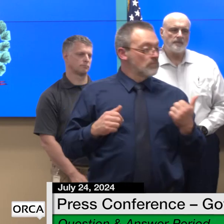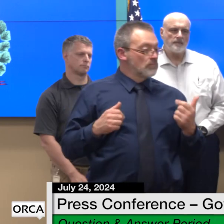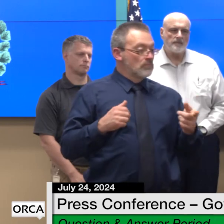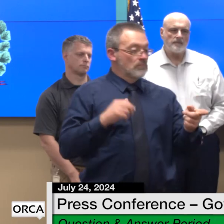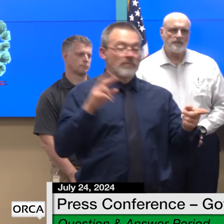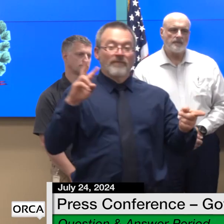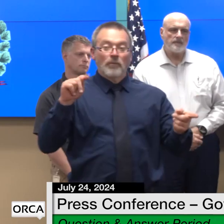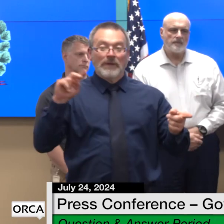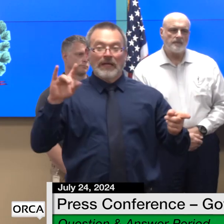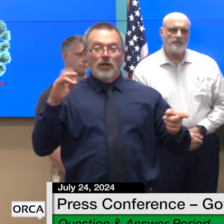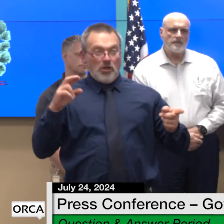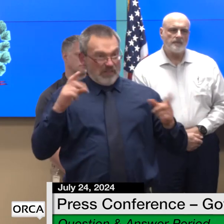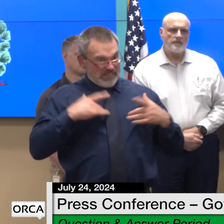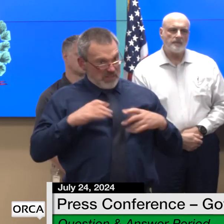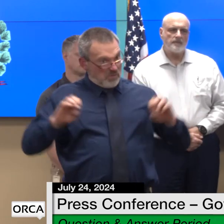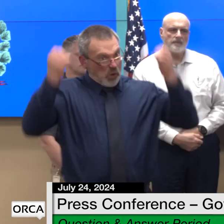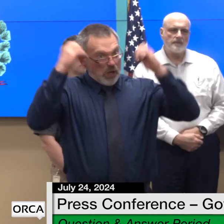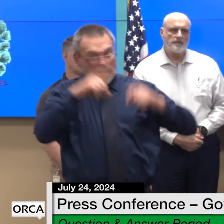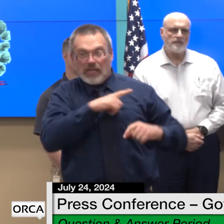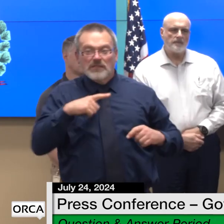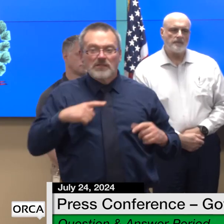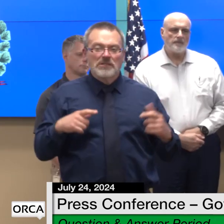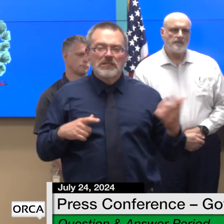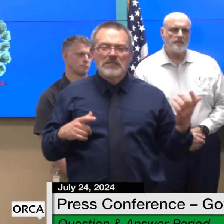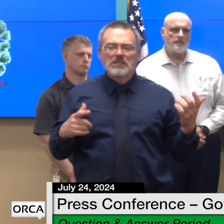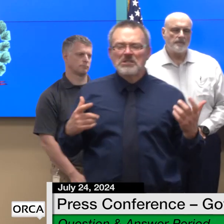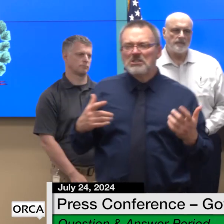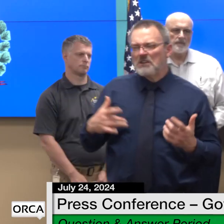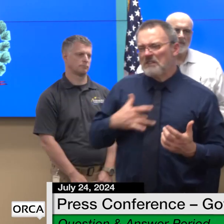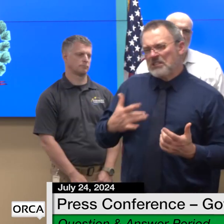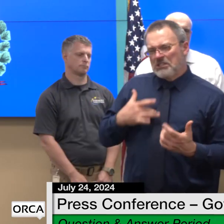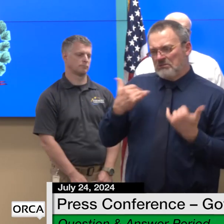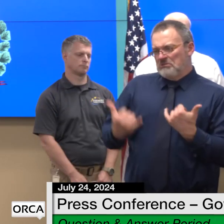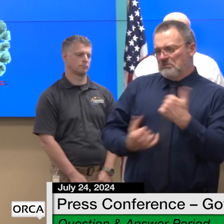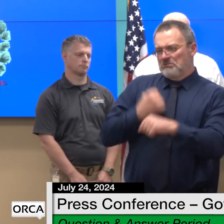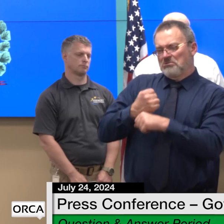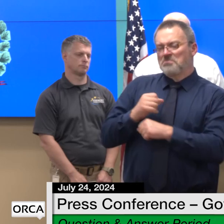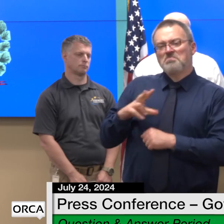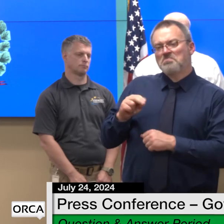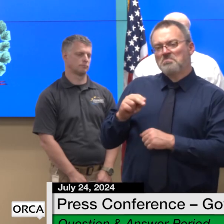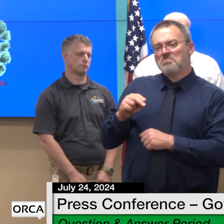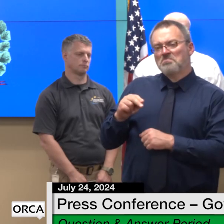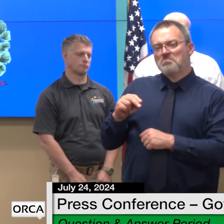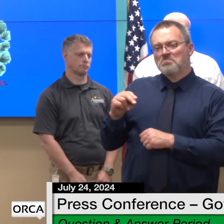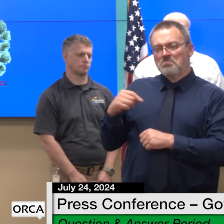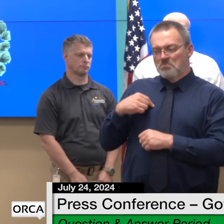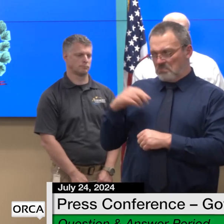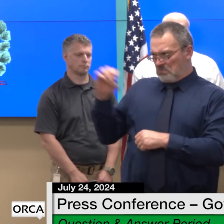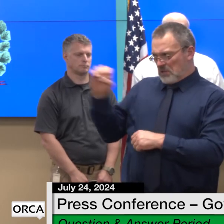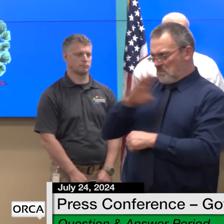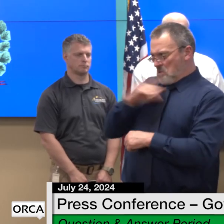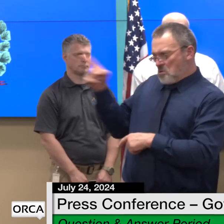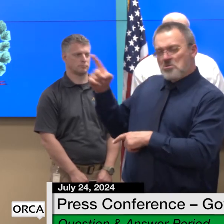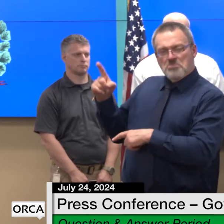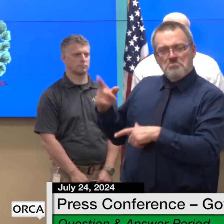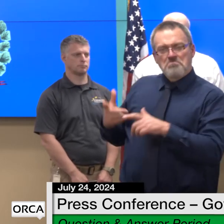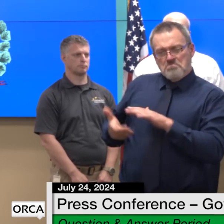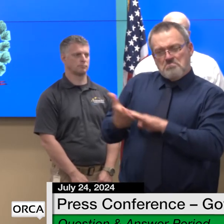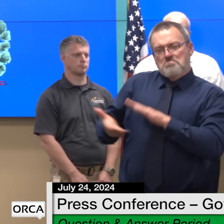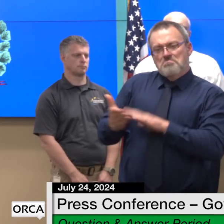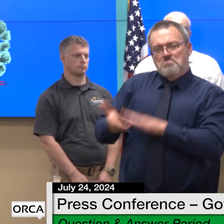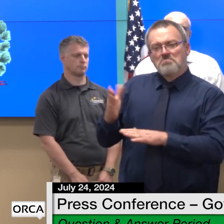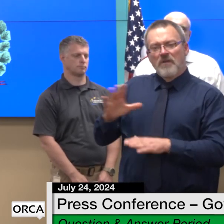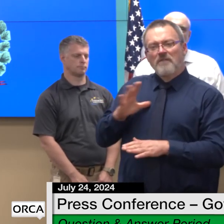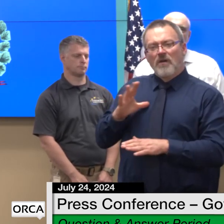I don't believe we'd need to at this point. I think we can work with the e-board and redirect